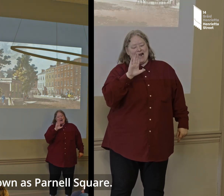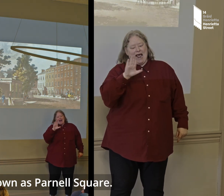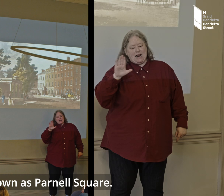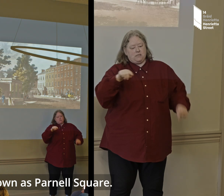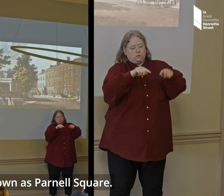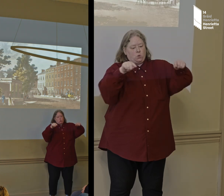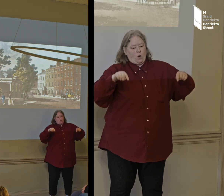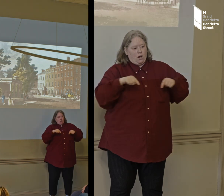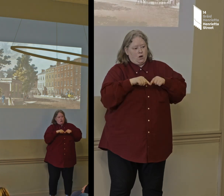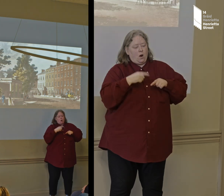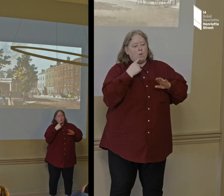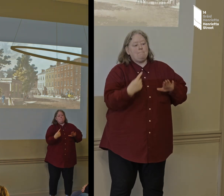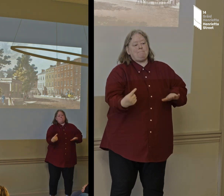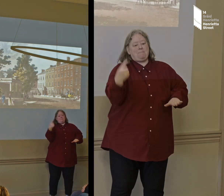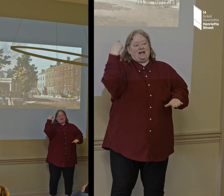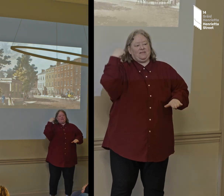Parnell Square.